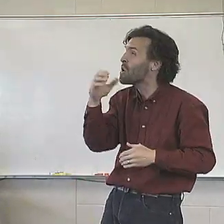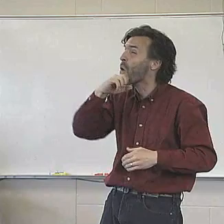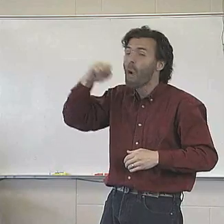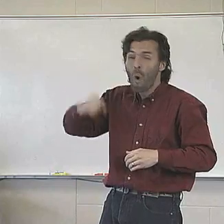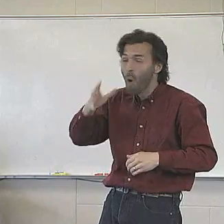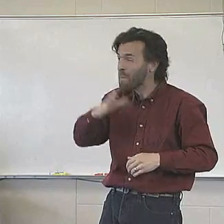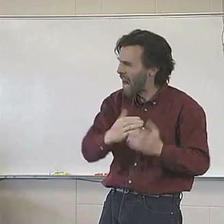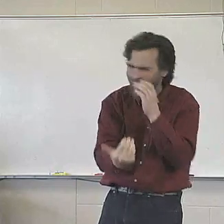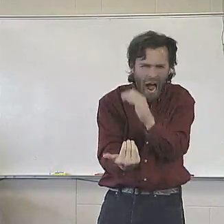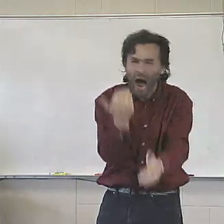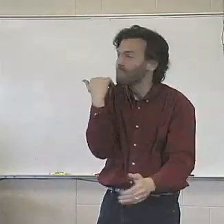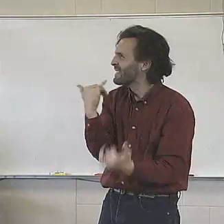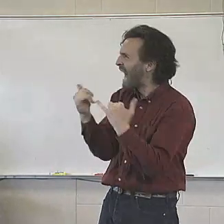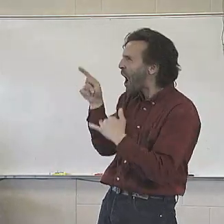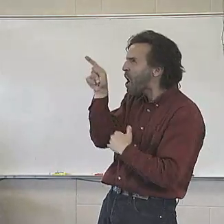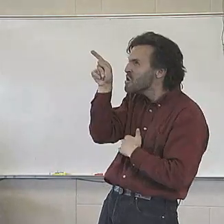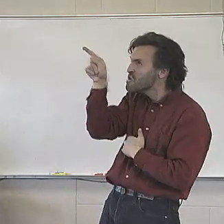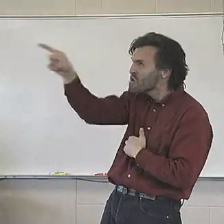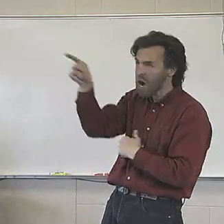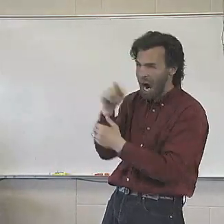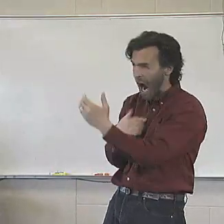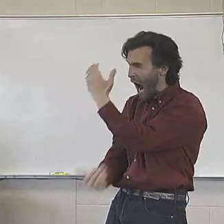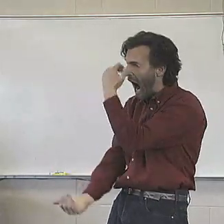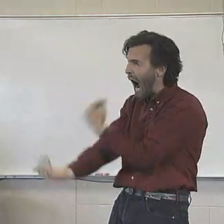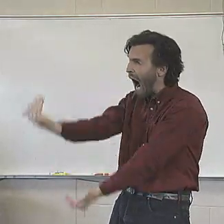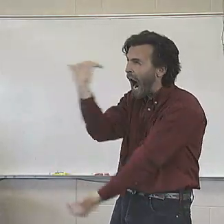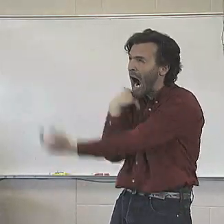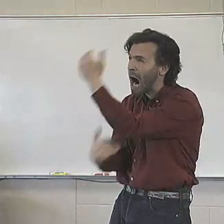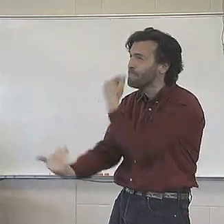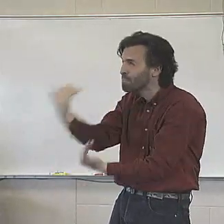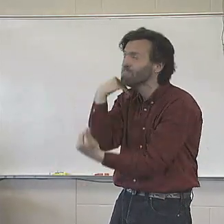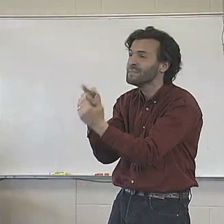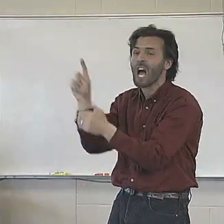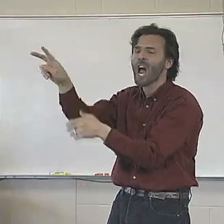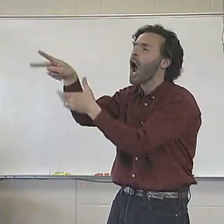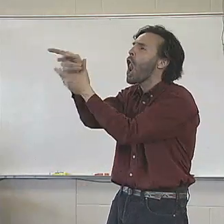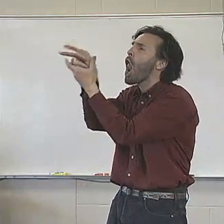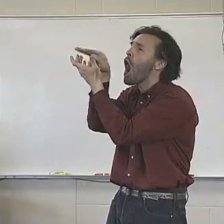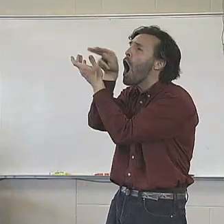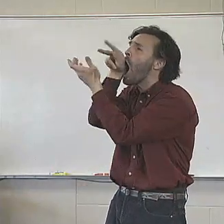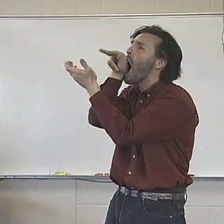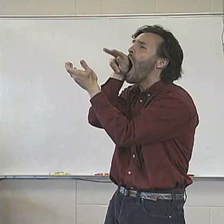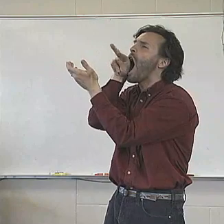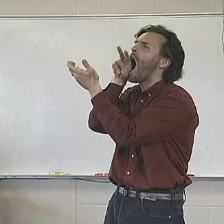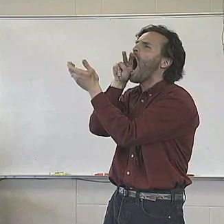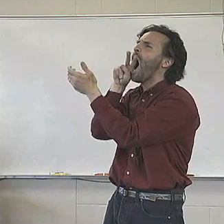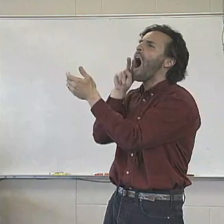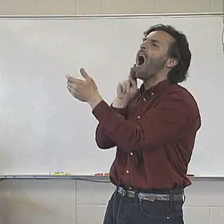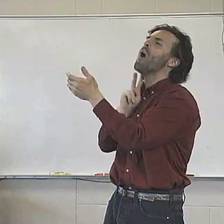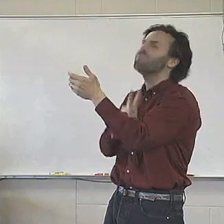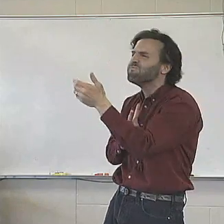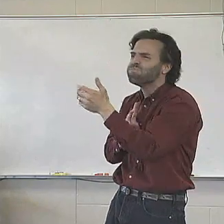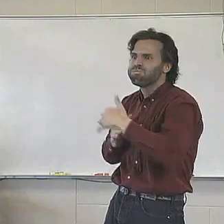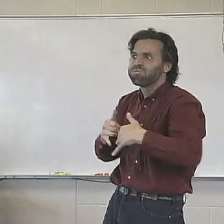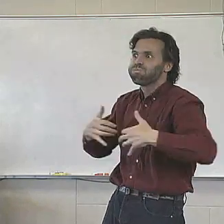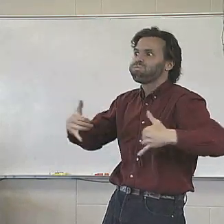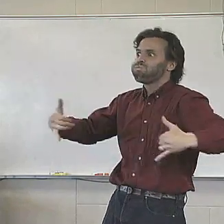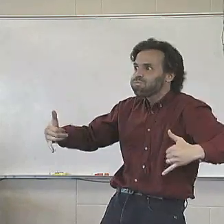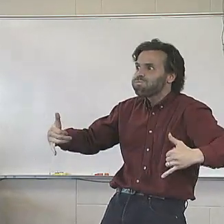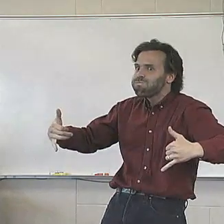too, and now I'm gonna eat you. And he ate Skalinkalot, but he was still hungry. So he walked